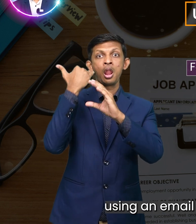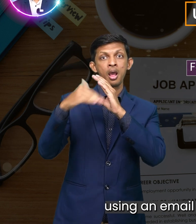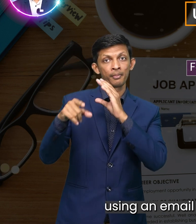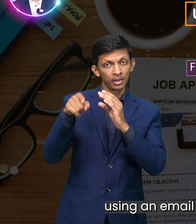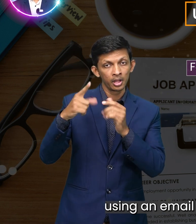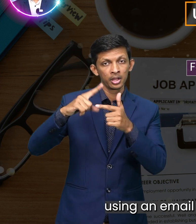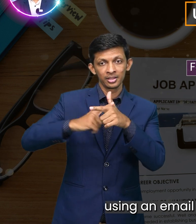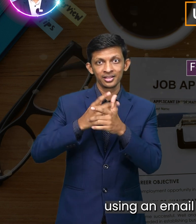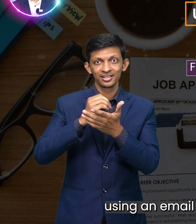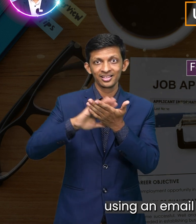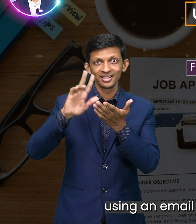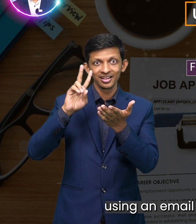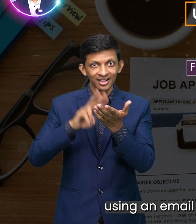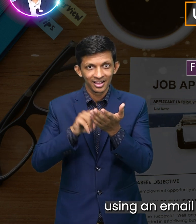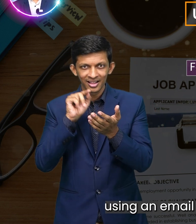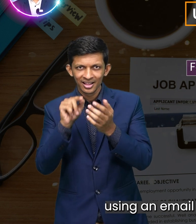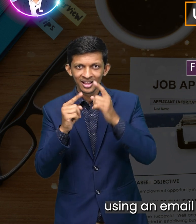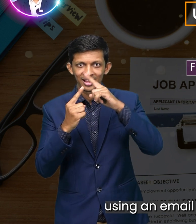using an email like